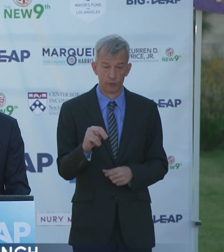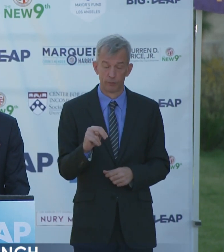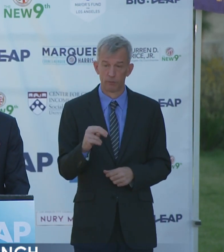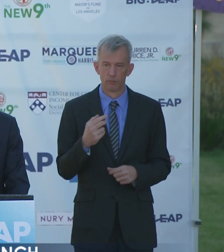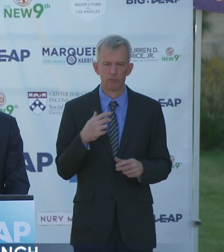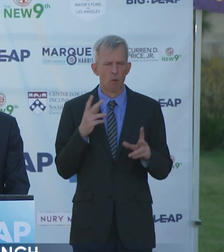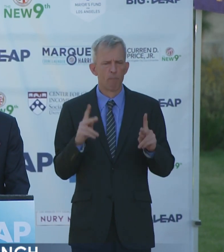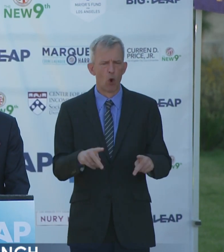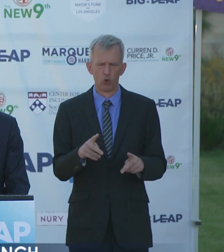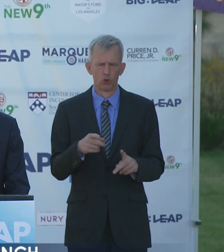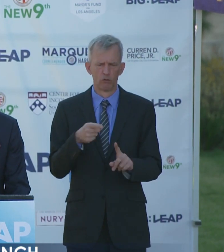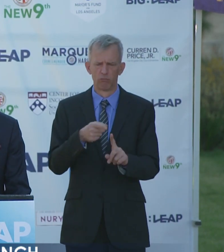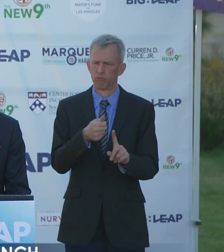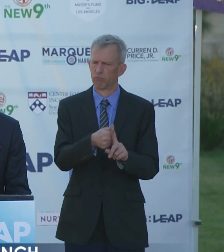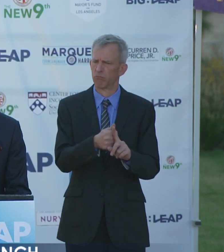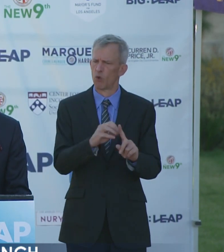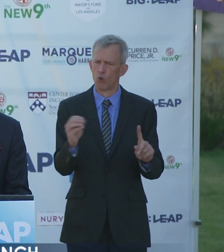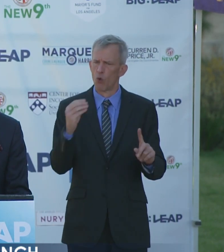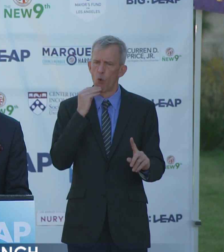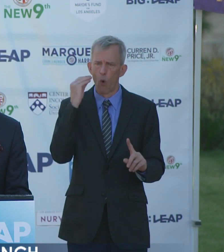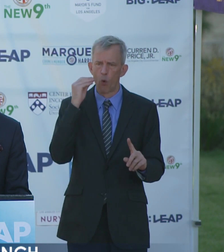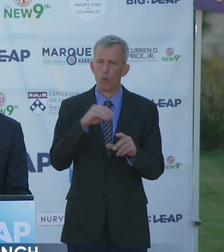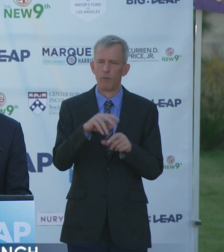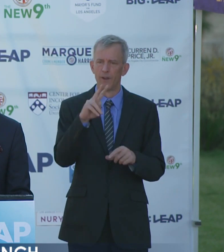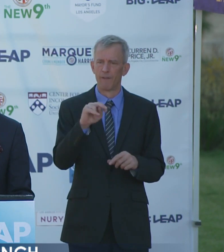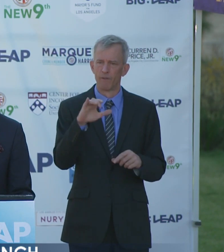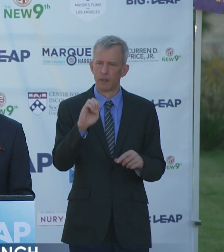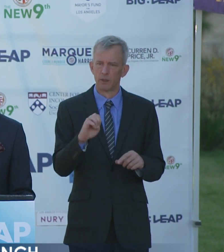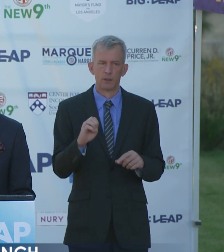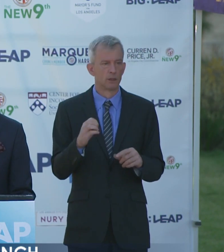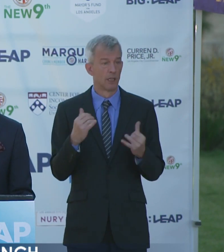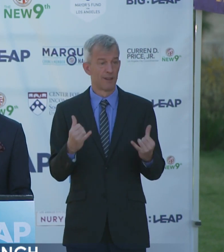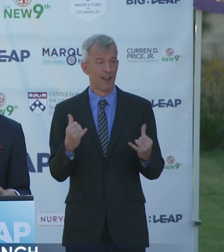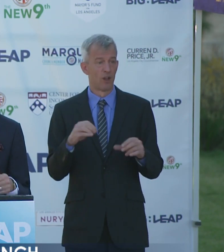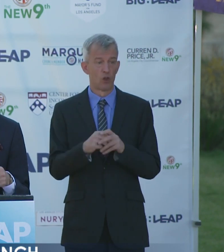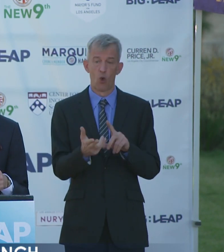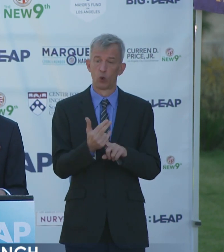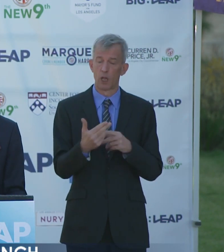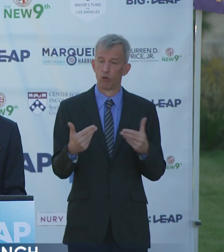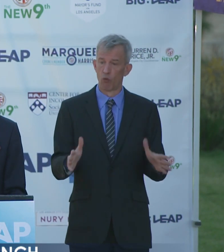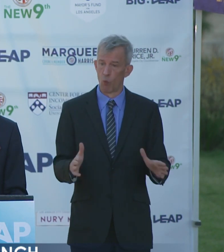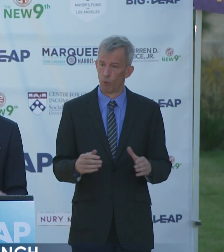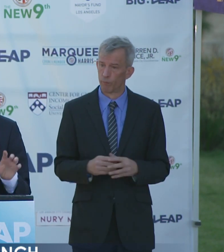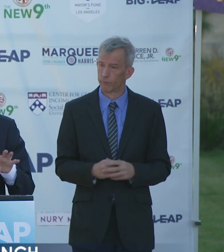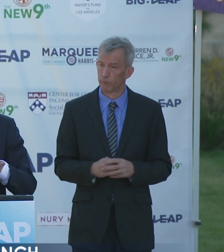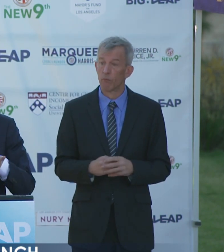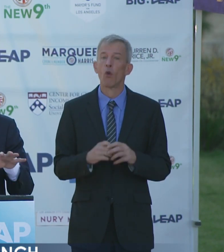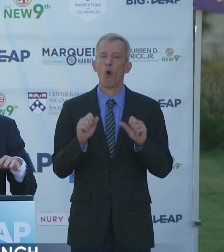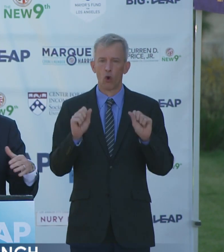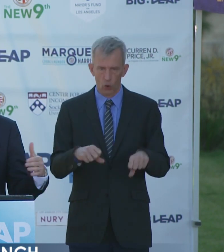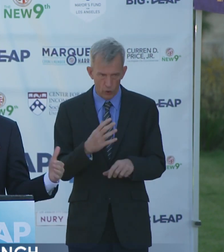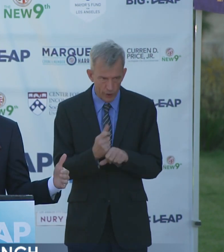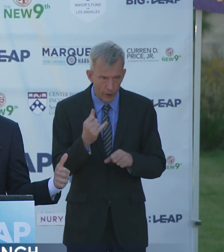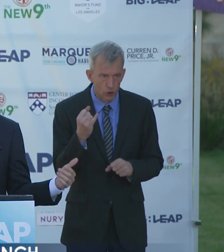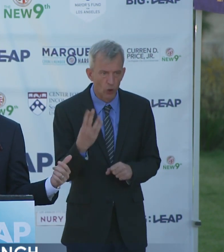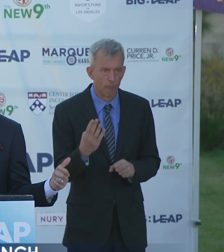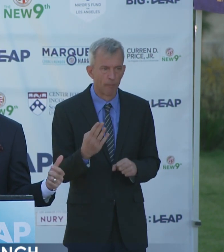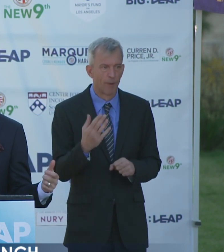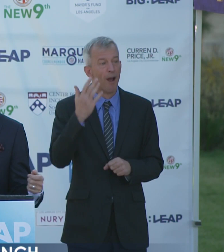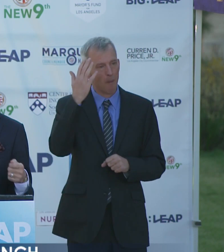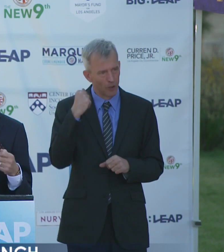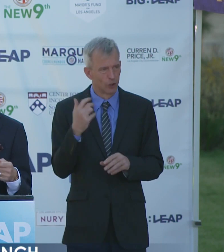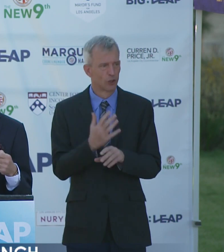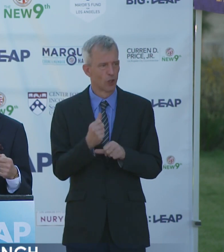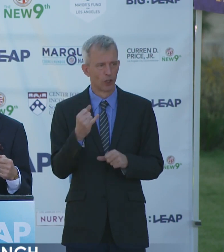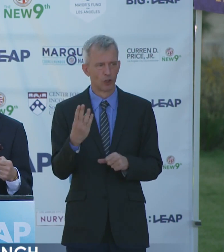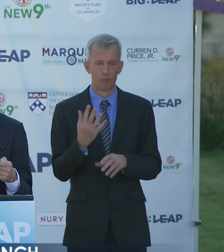in Venice, and he's now in a hotel room. And he was able to get a job, and because through that we got free metro